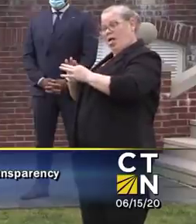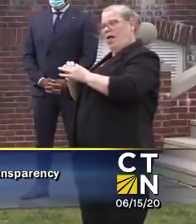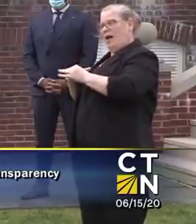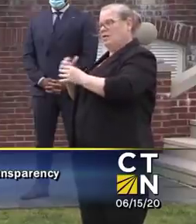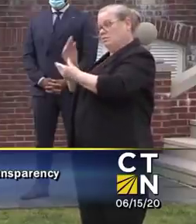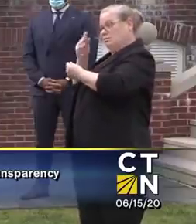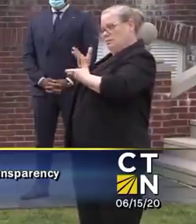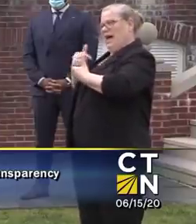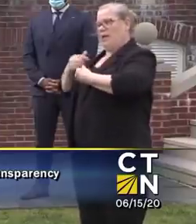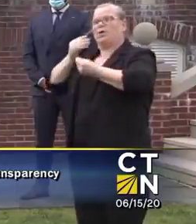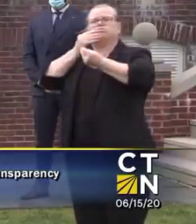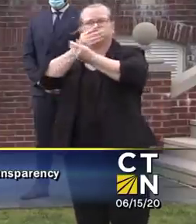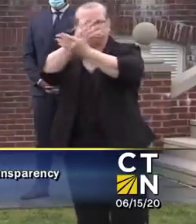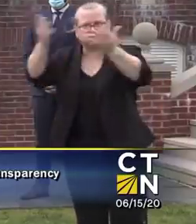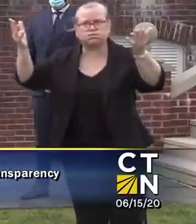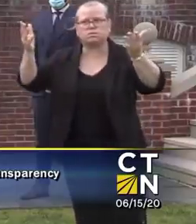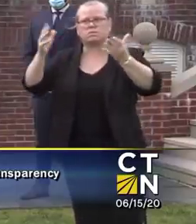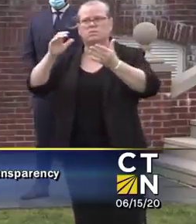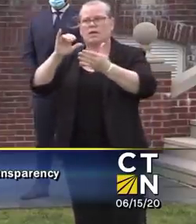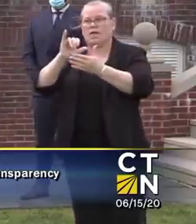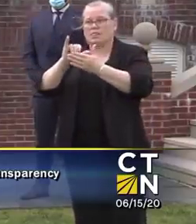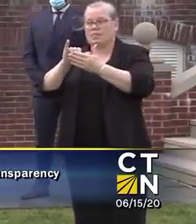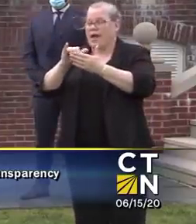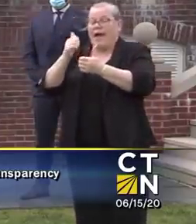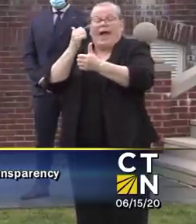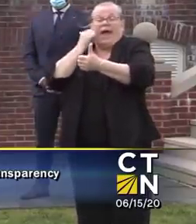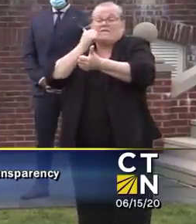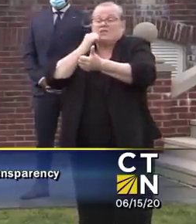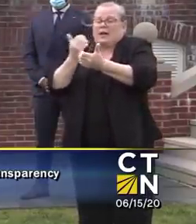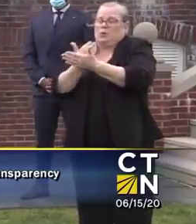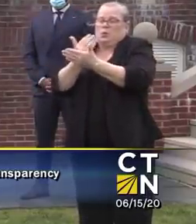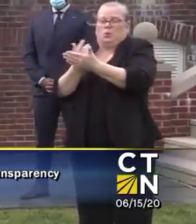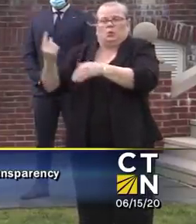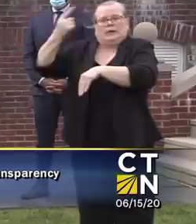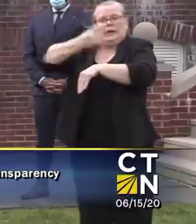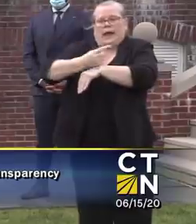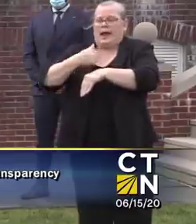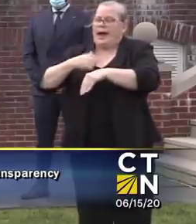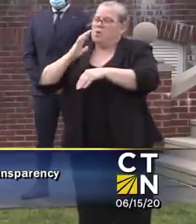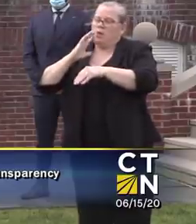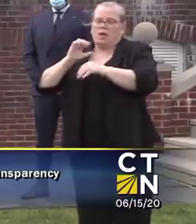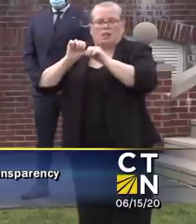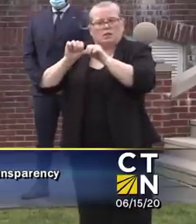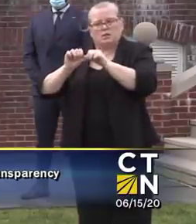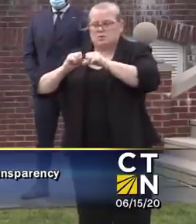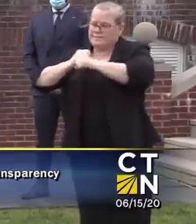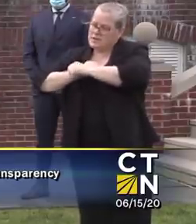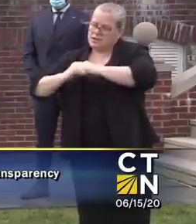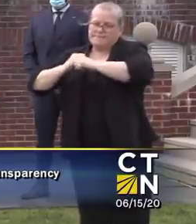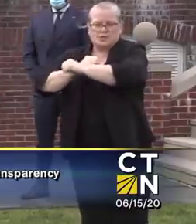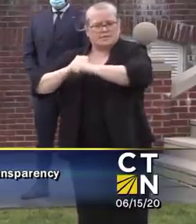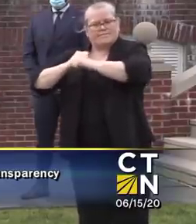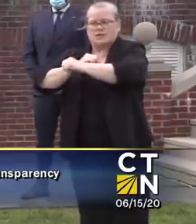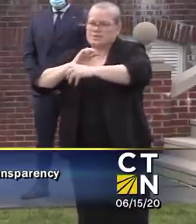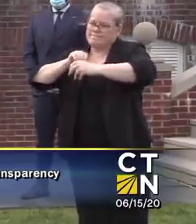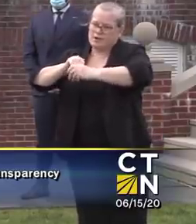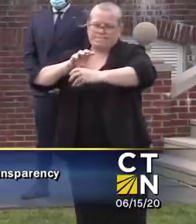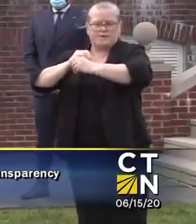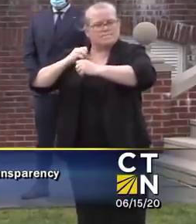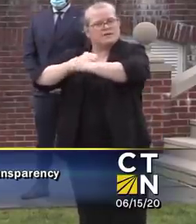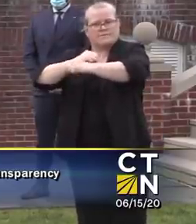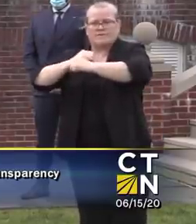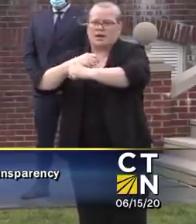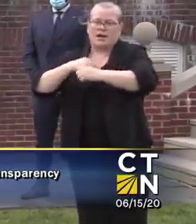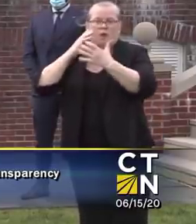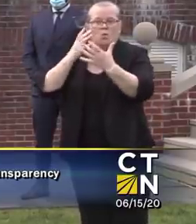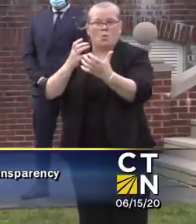But I'll continue to fight. And I'm also encouraged that, again, we have a governor who's saying, look, we got to work